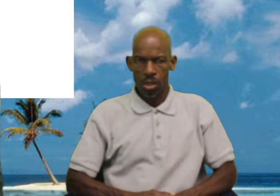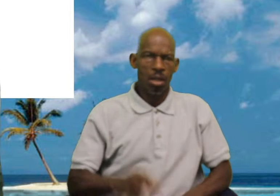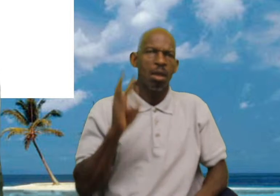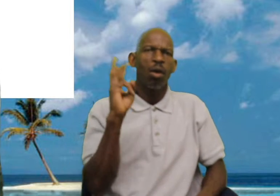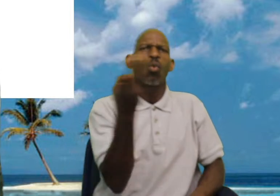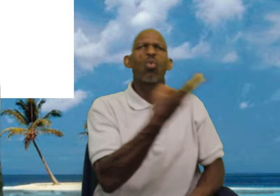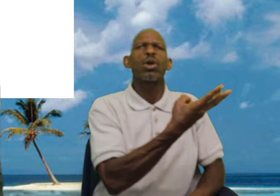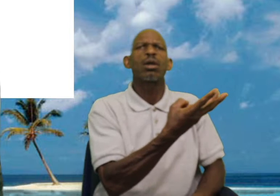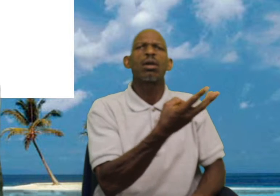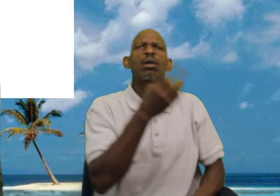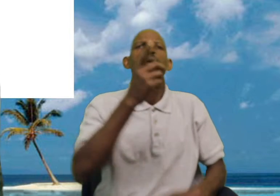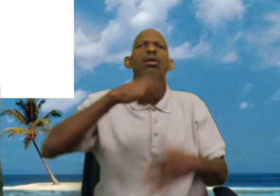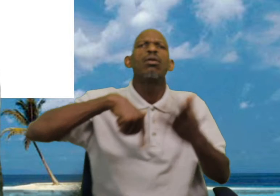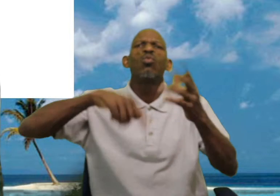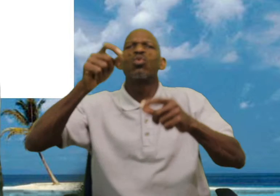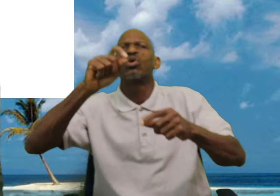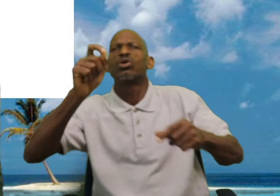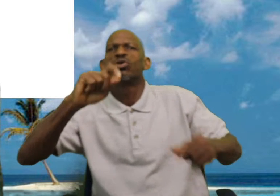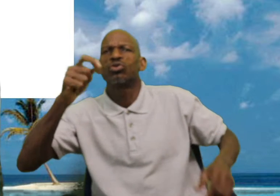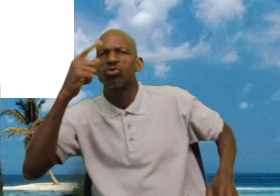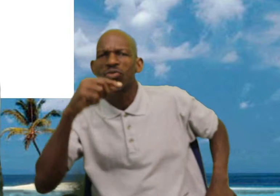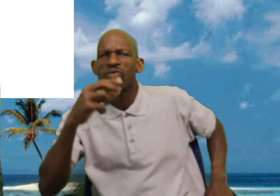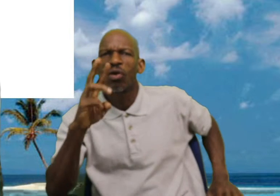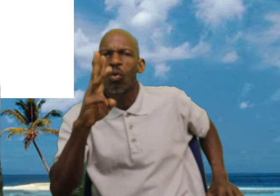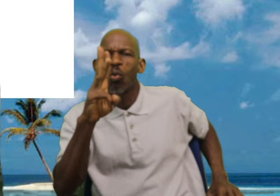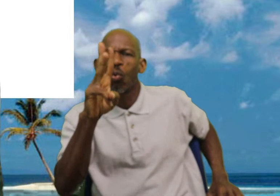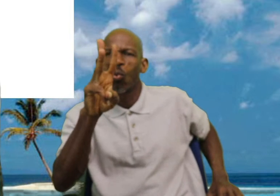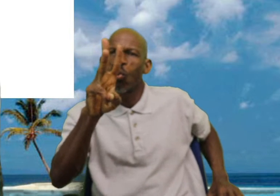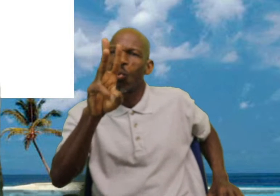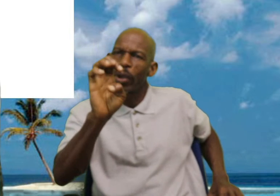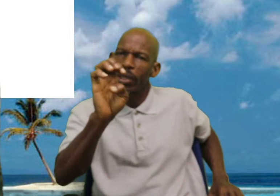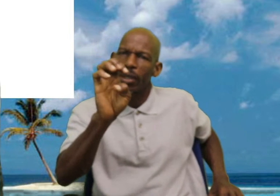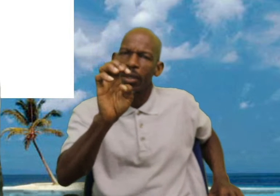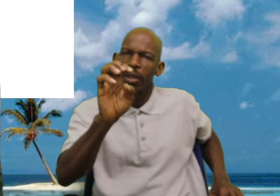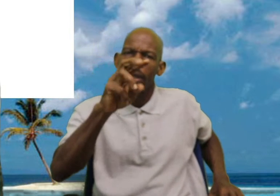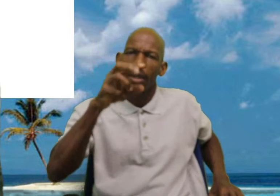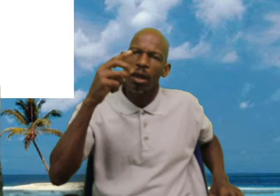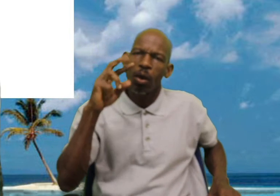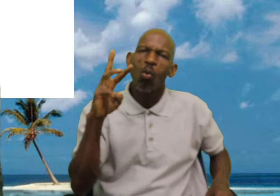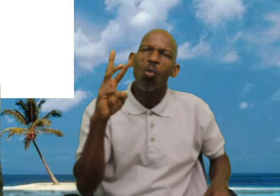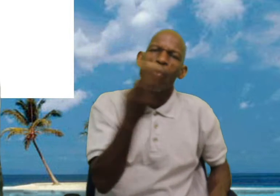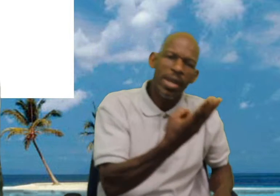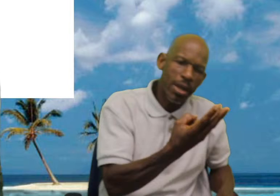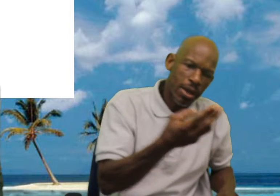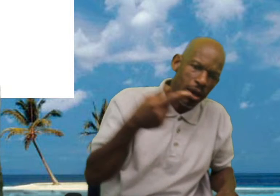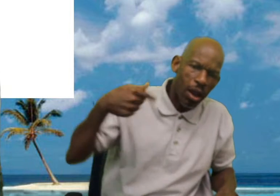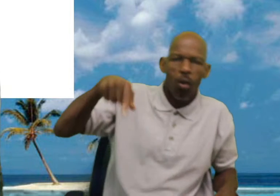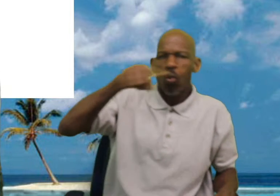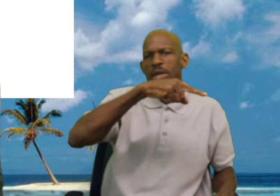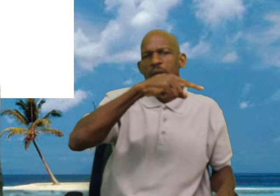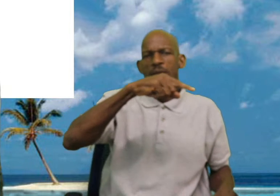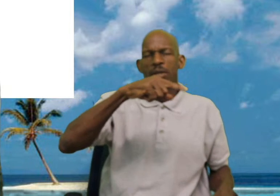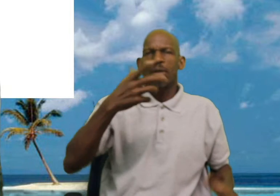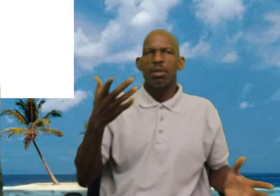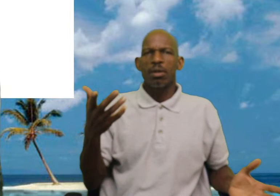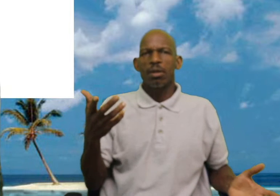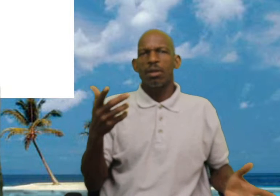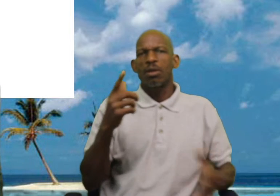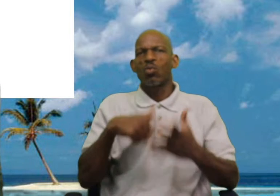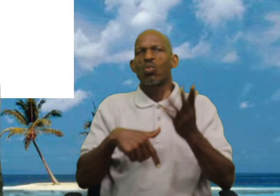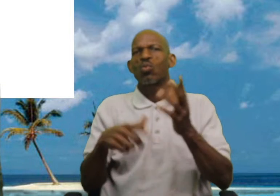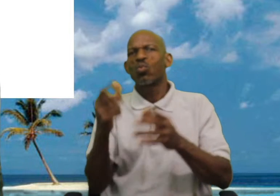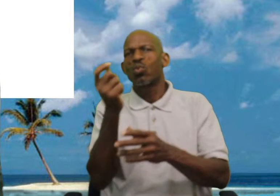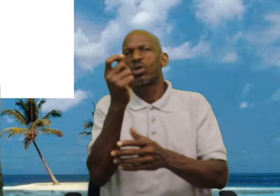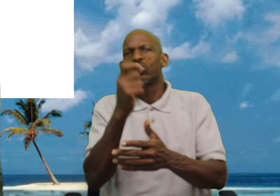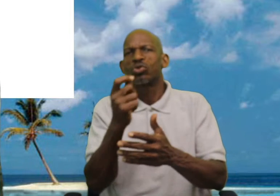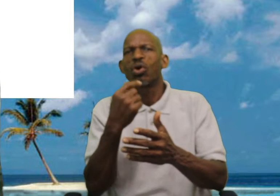What am I going to draw for we? When I say we, what will I draw? Anybody could tell me? I